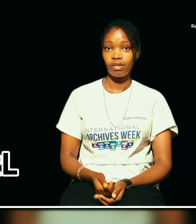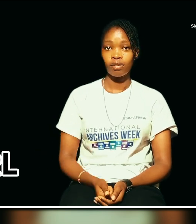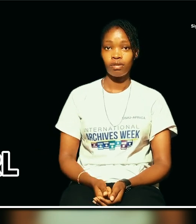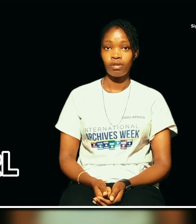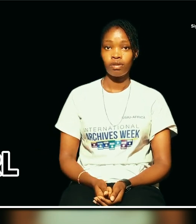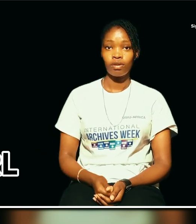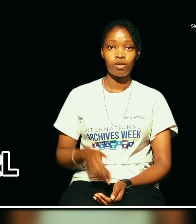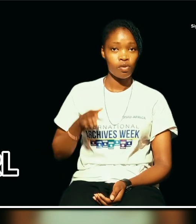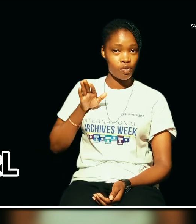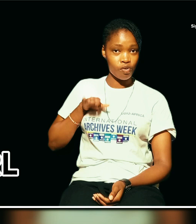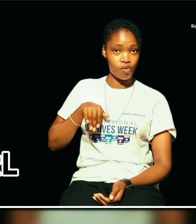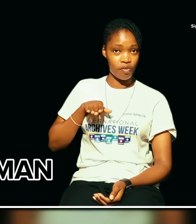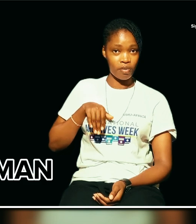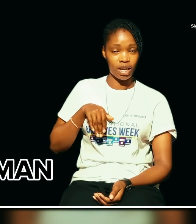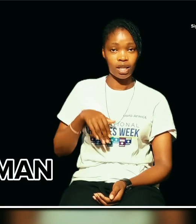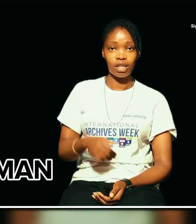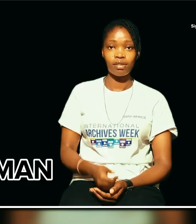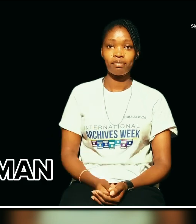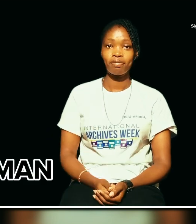woman,